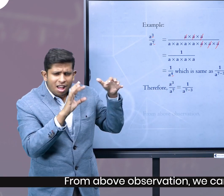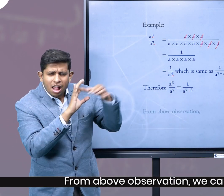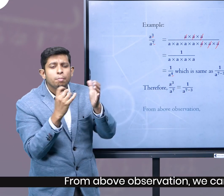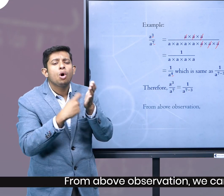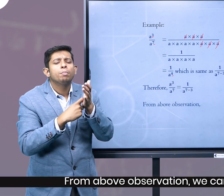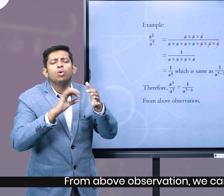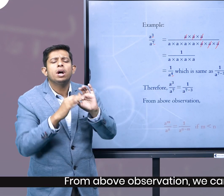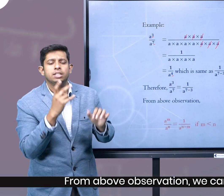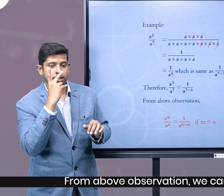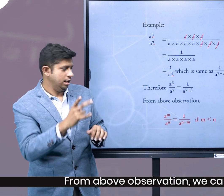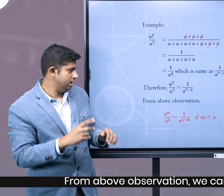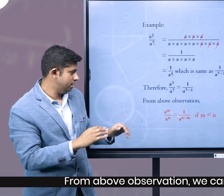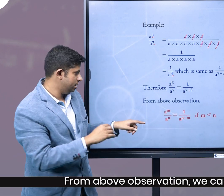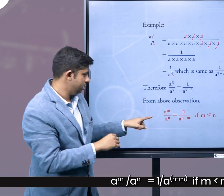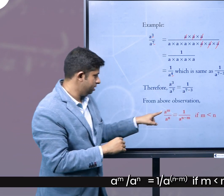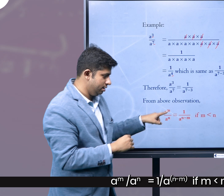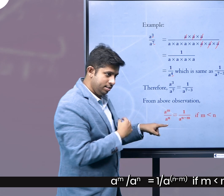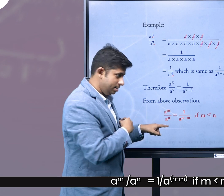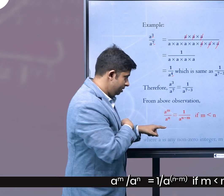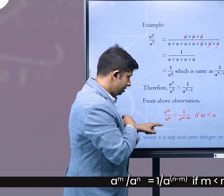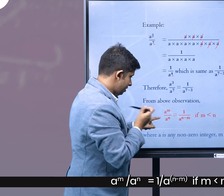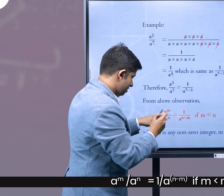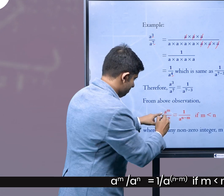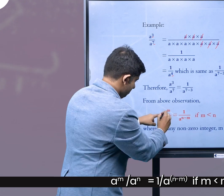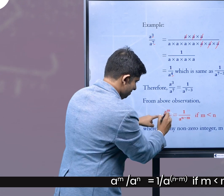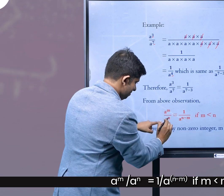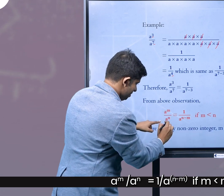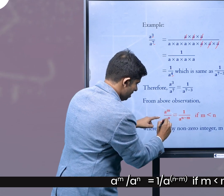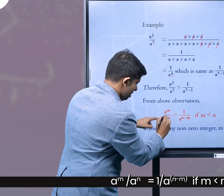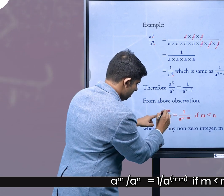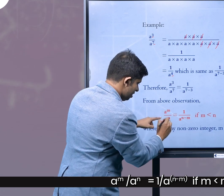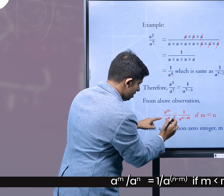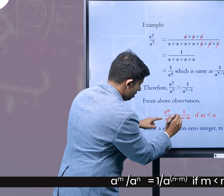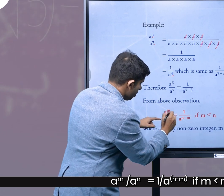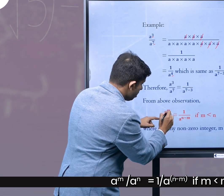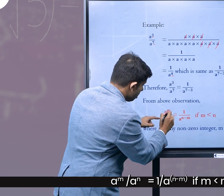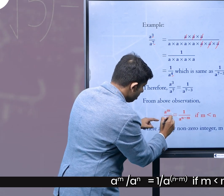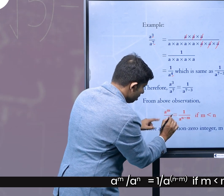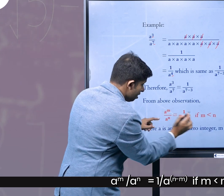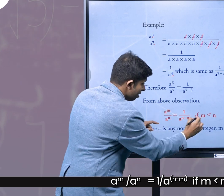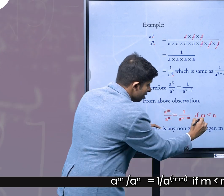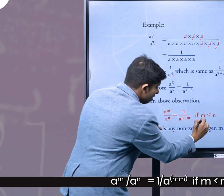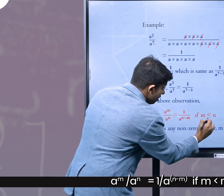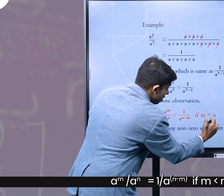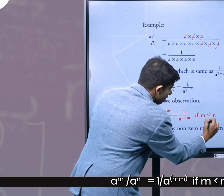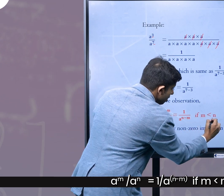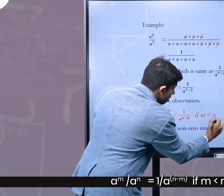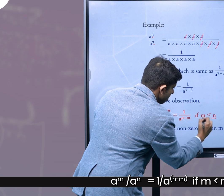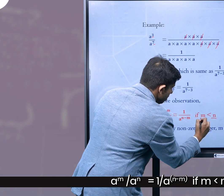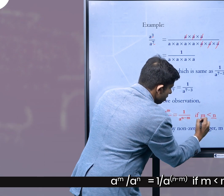above observation, we can say that a to the power of m by a to the power of n is equal to 1 by a to the power of n